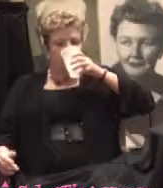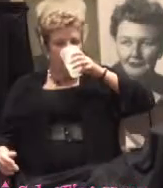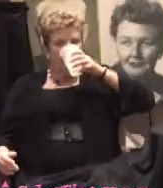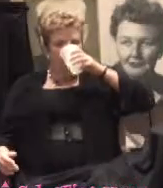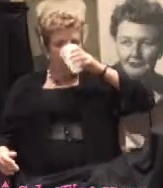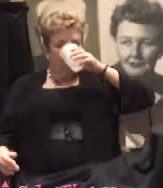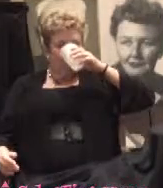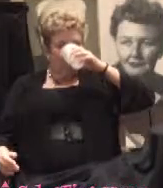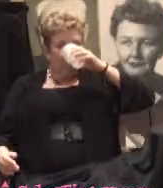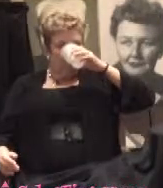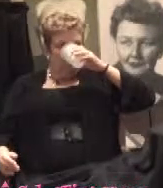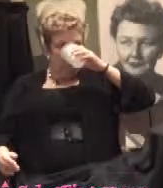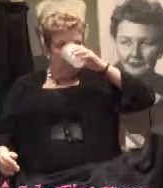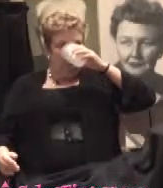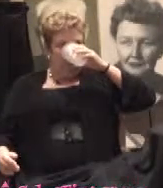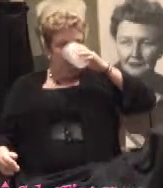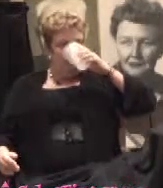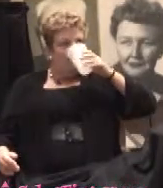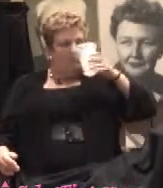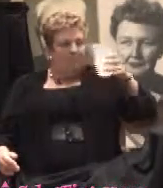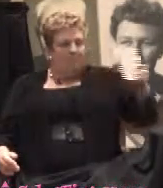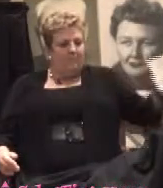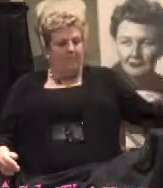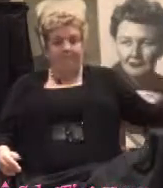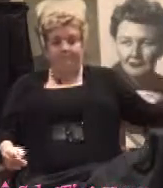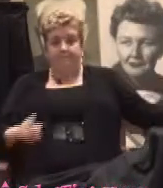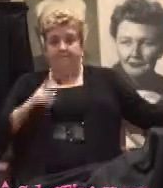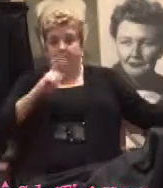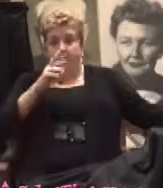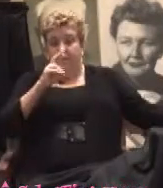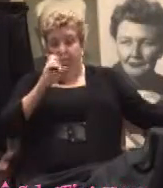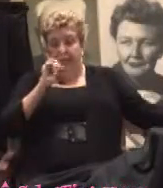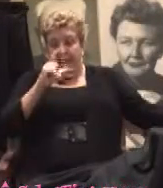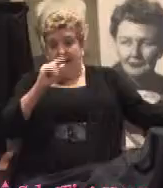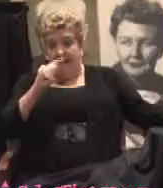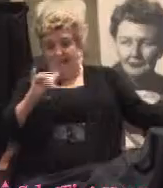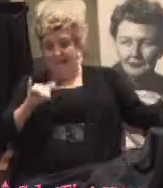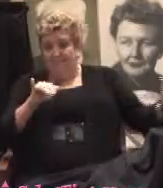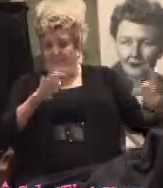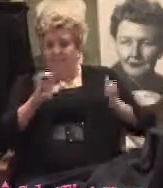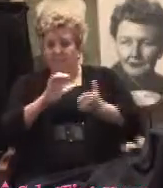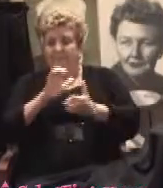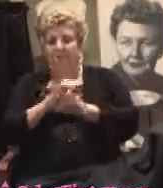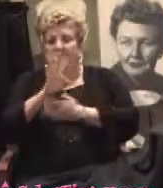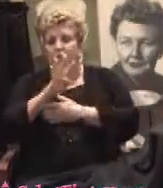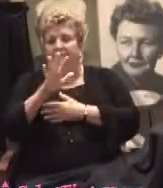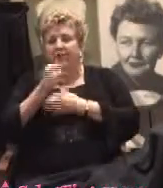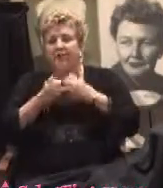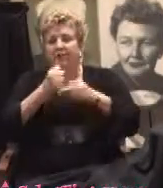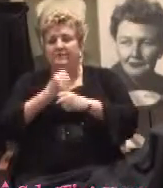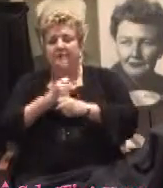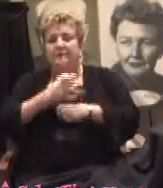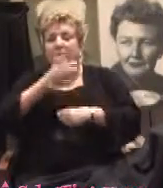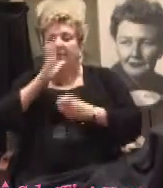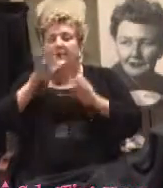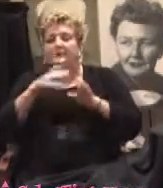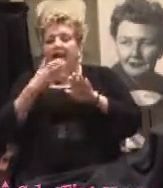The truth was, reality over here was, they were married for 45 years at that time. My mother's dying of cancer. My dad's beside himself with